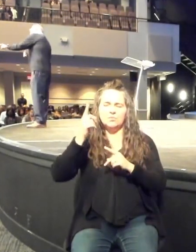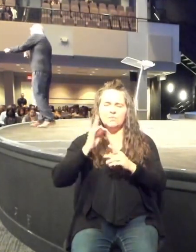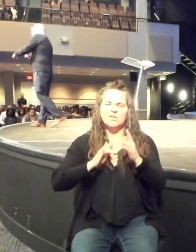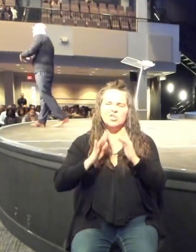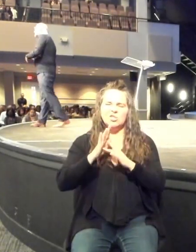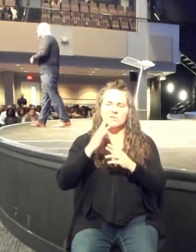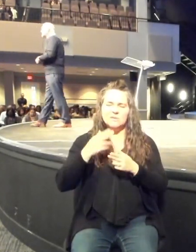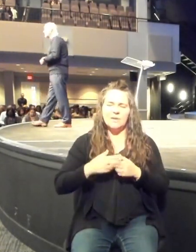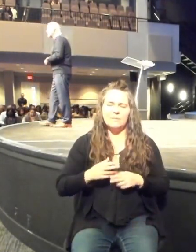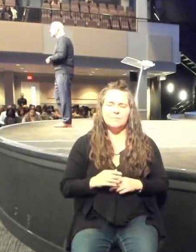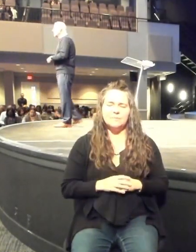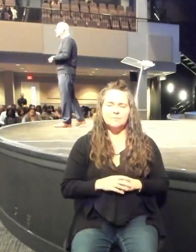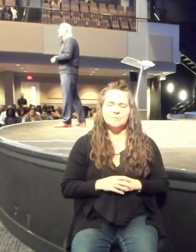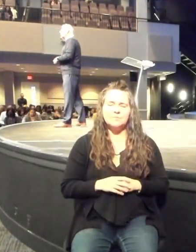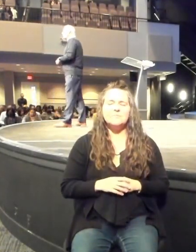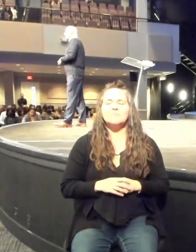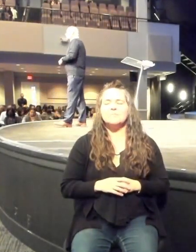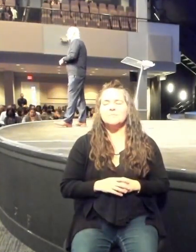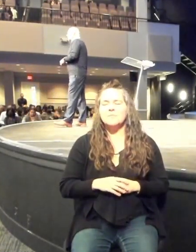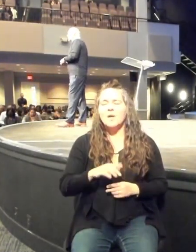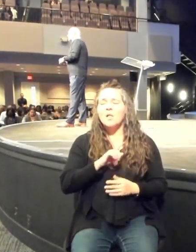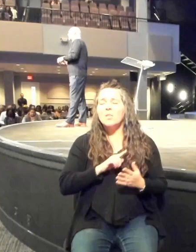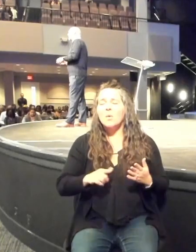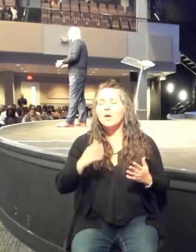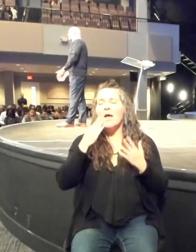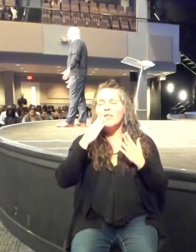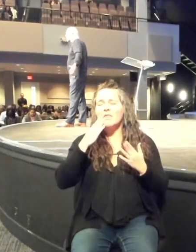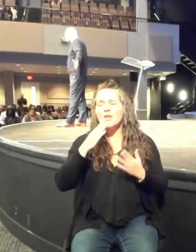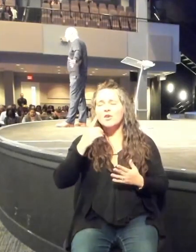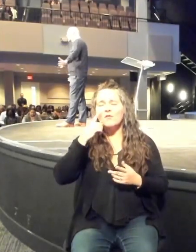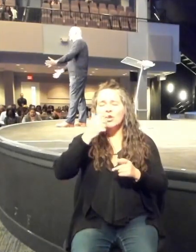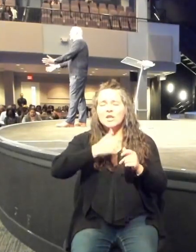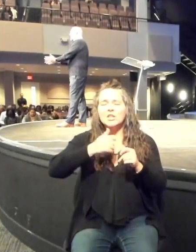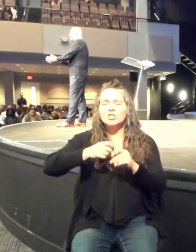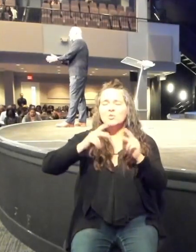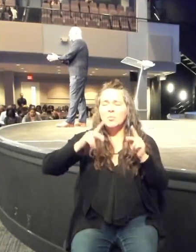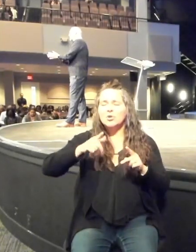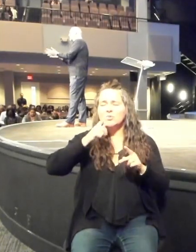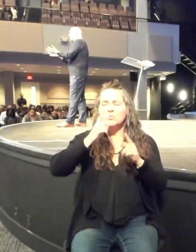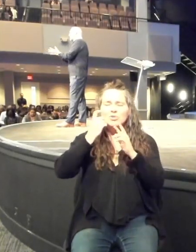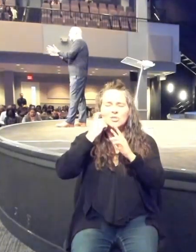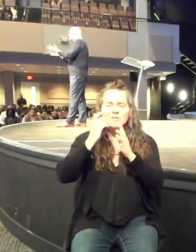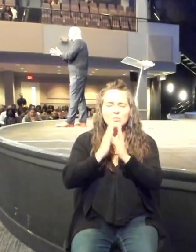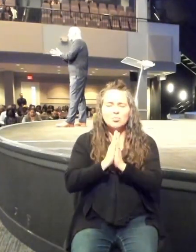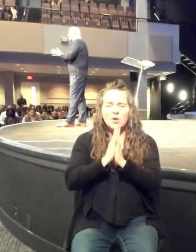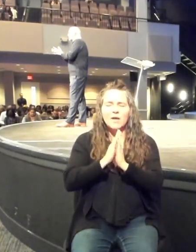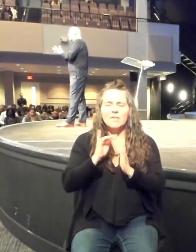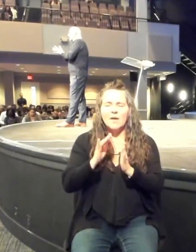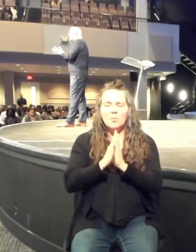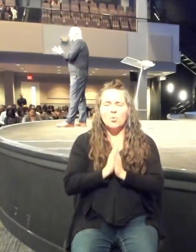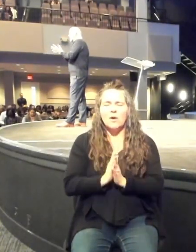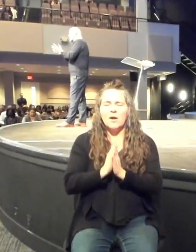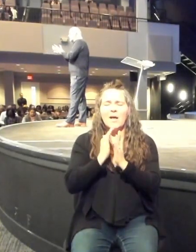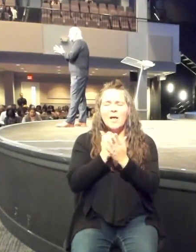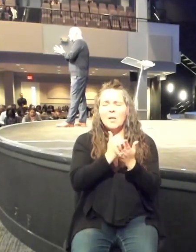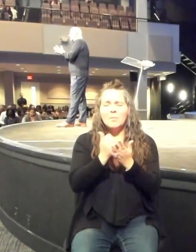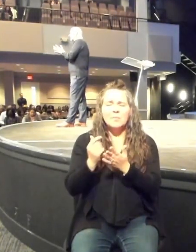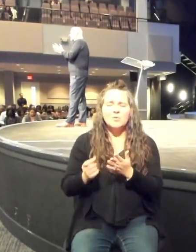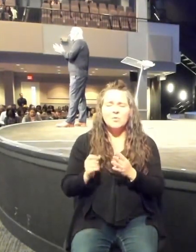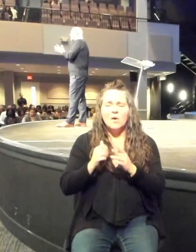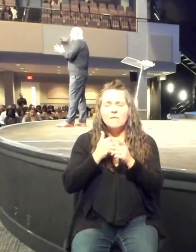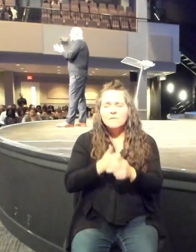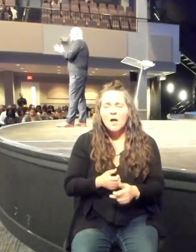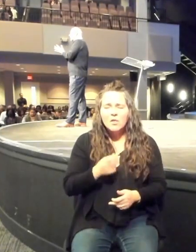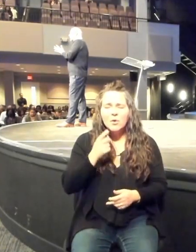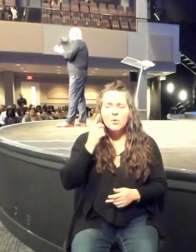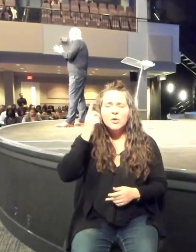Lord, I thank you for each person that just prayed that prayer. Thank you for hearing them. And Father, I pray you'll help them now to grow in you, follow you, serve you from this day forward for